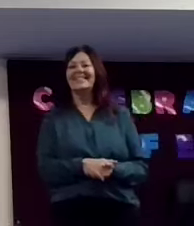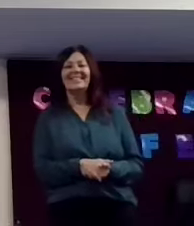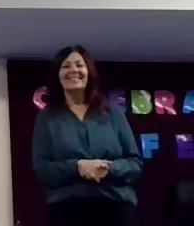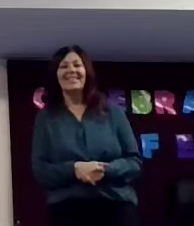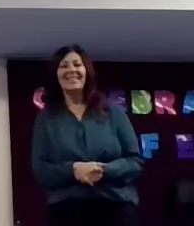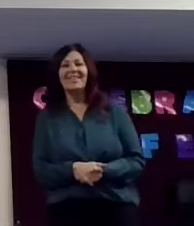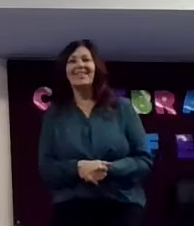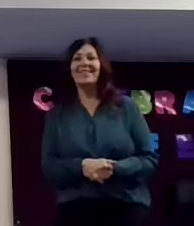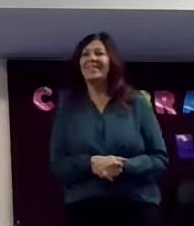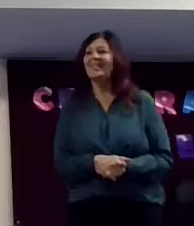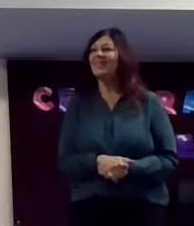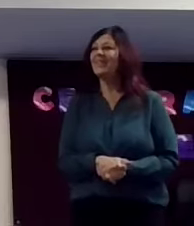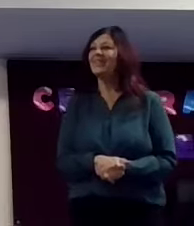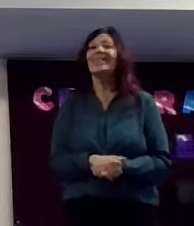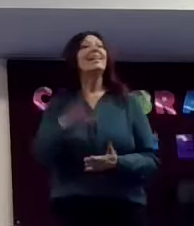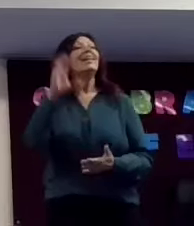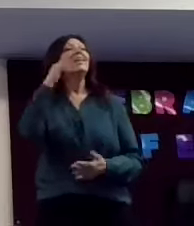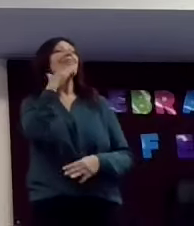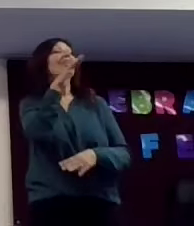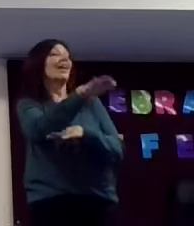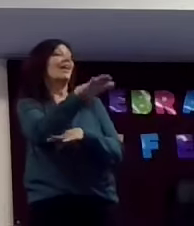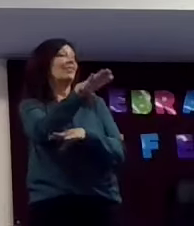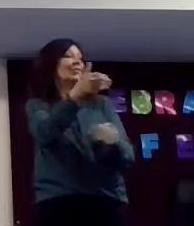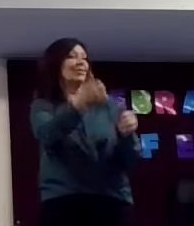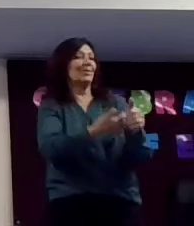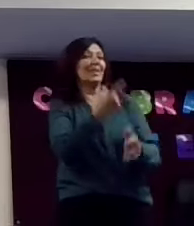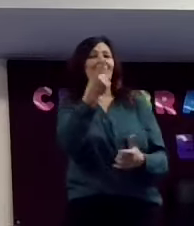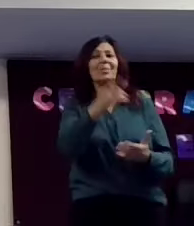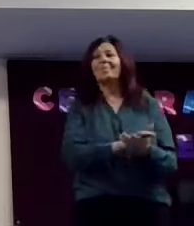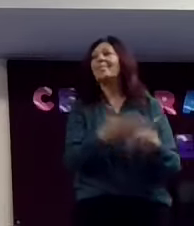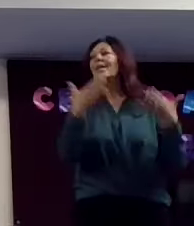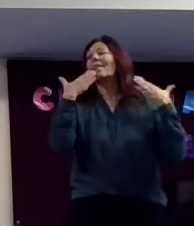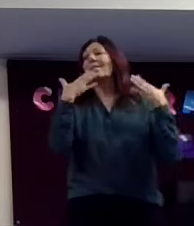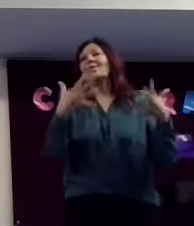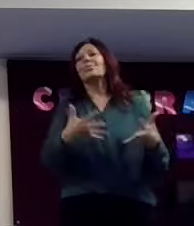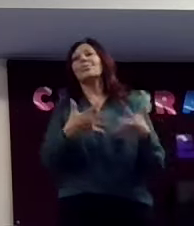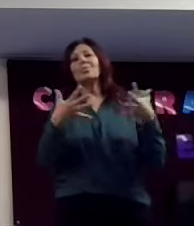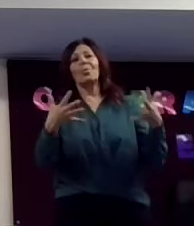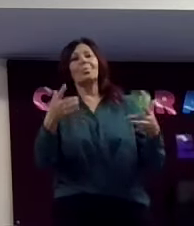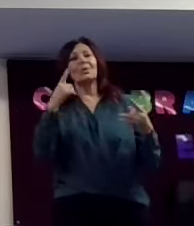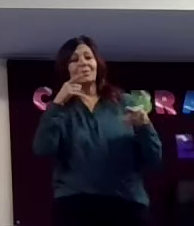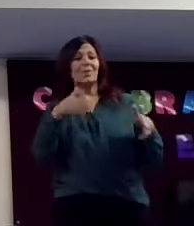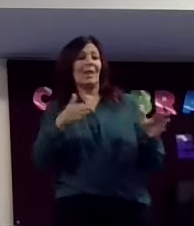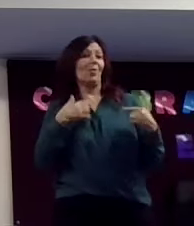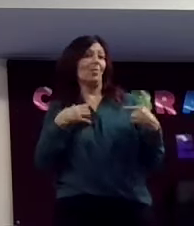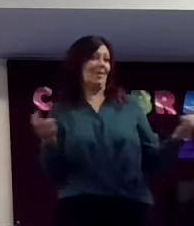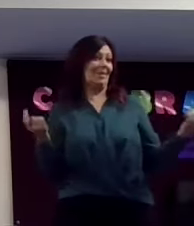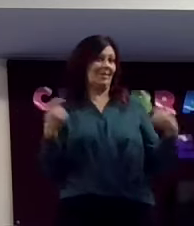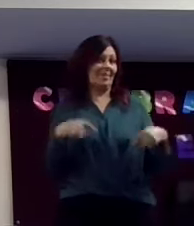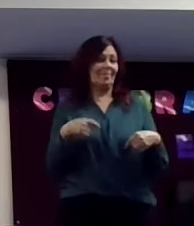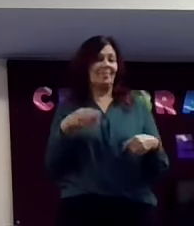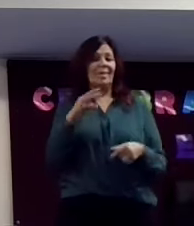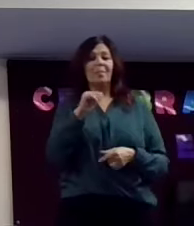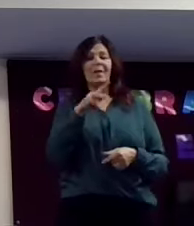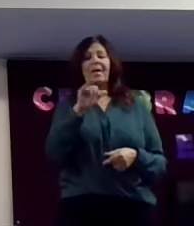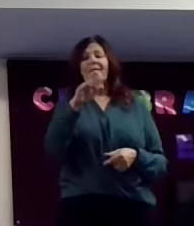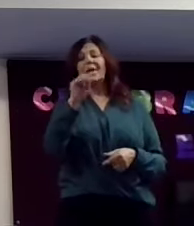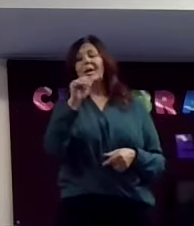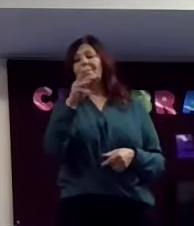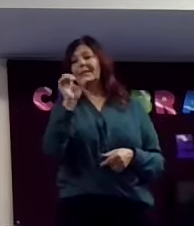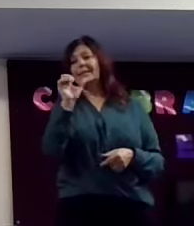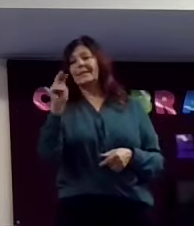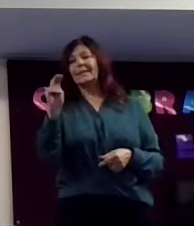that? Hey, good afternoon, everyone. Thank you so much for allowing me to come. I'm Mike Bobsing. I'm